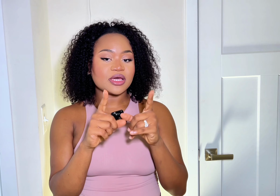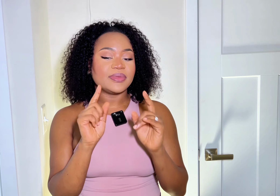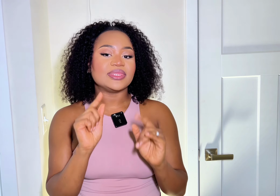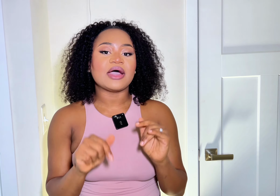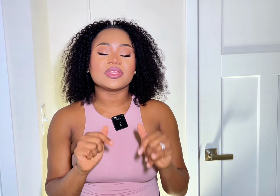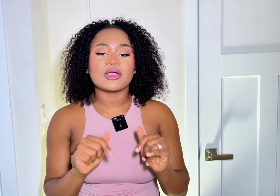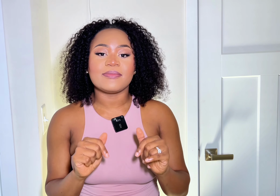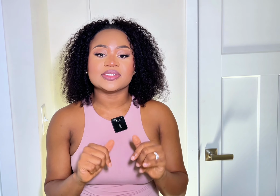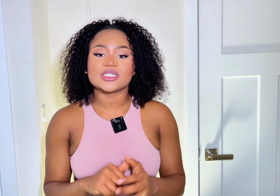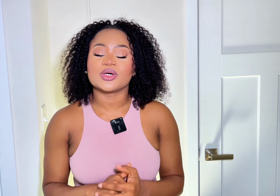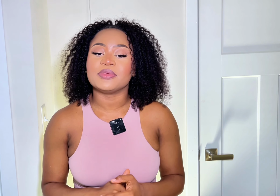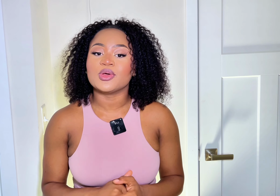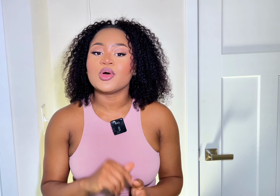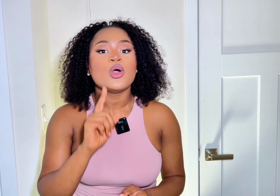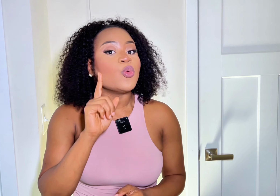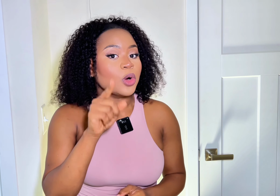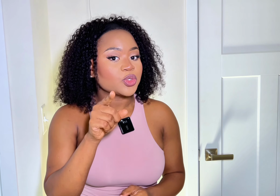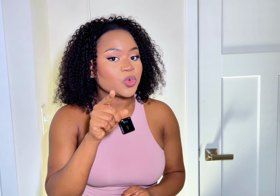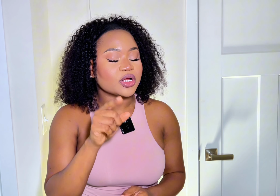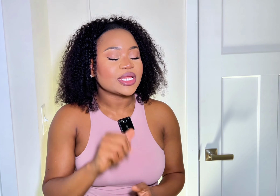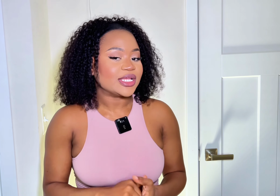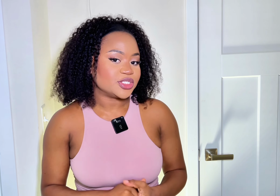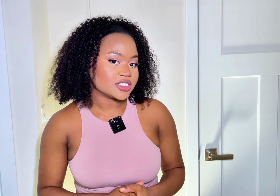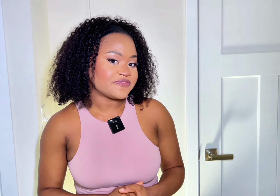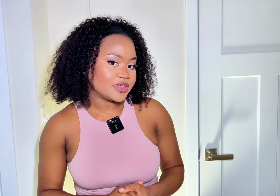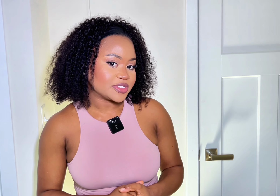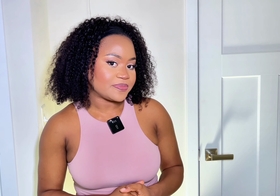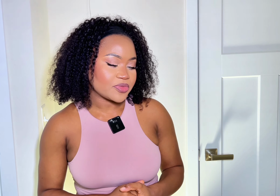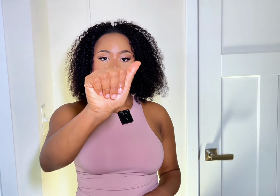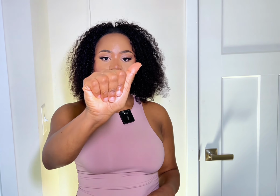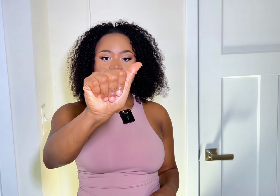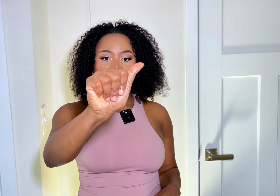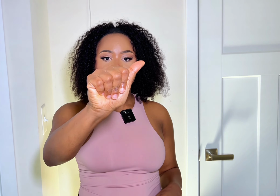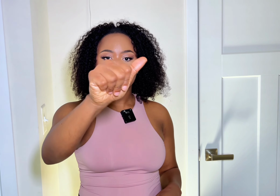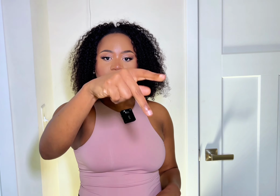me down in the comment section below what word I just fingerspelled.